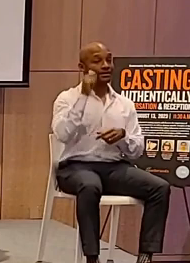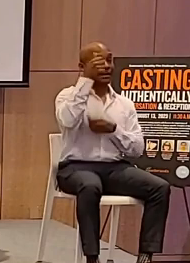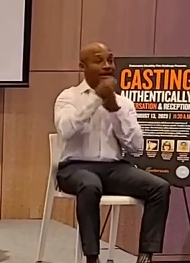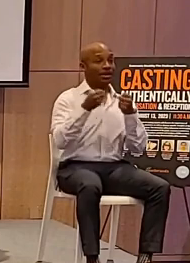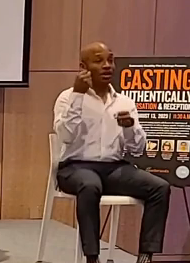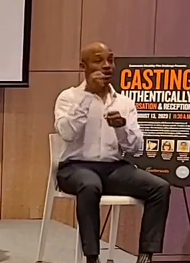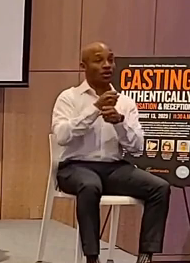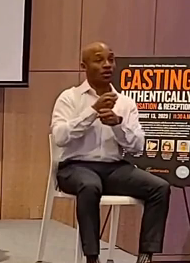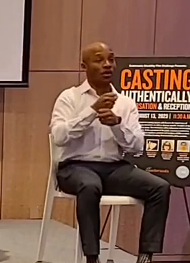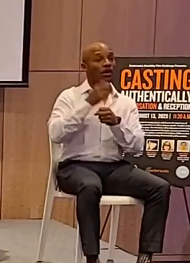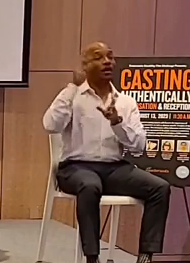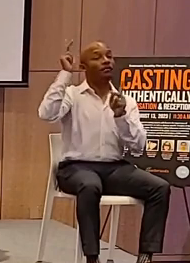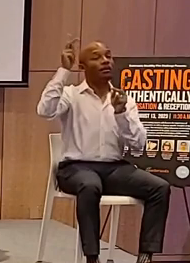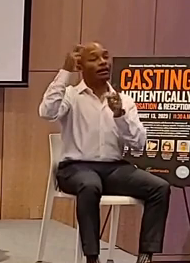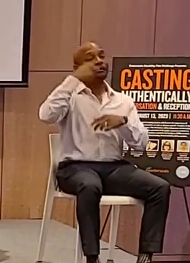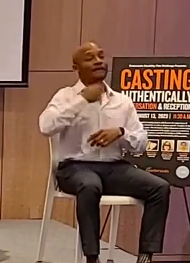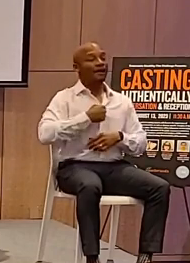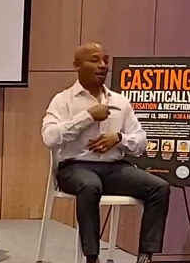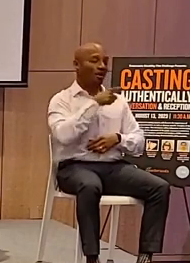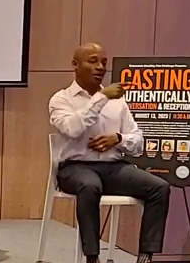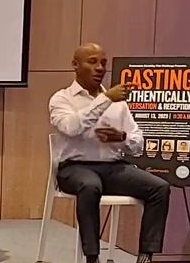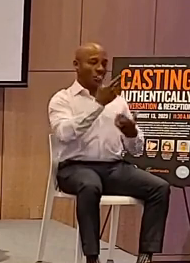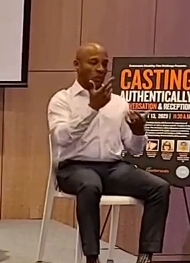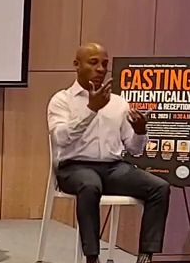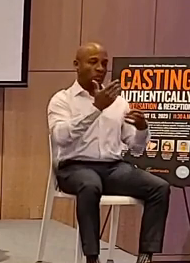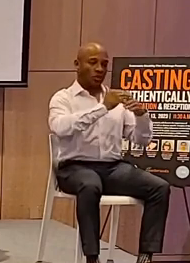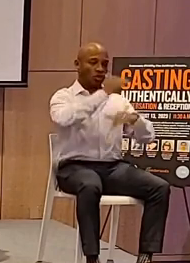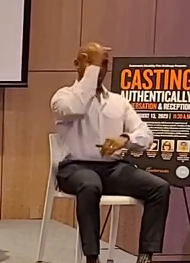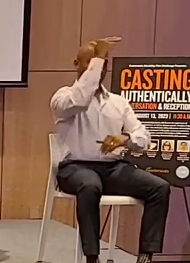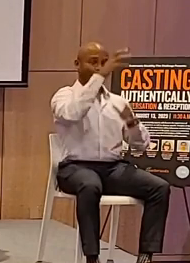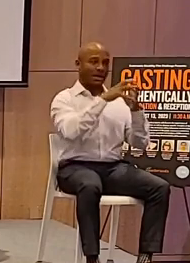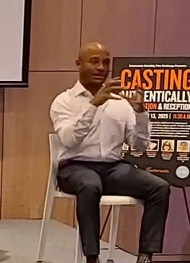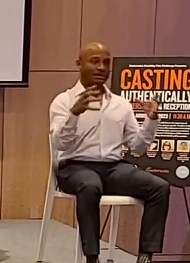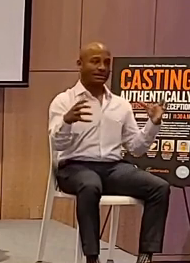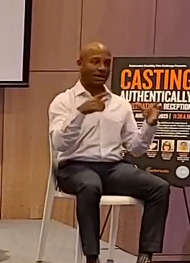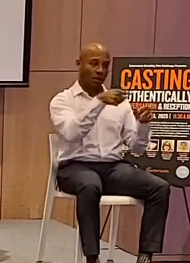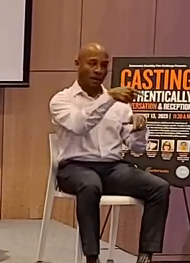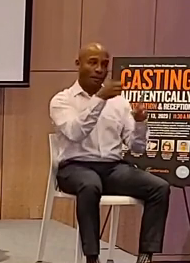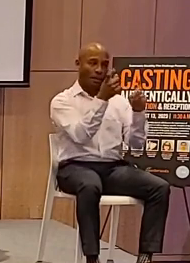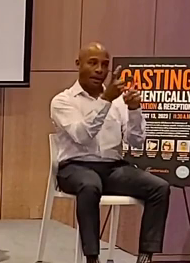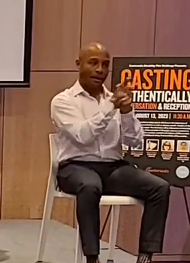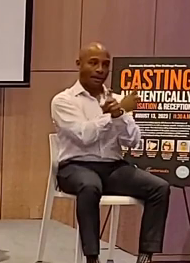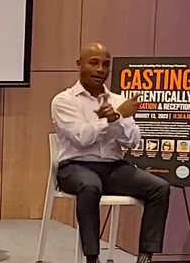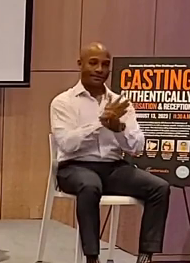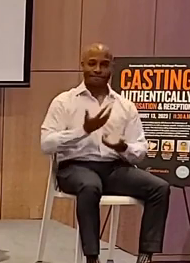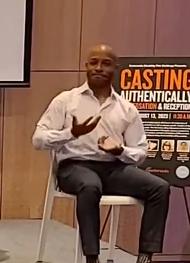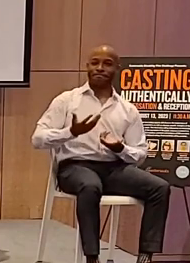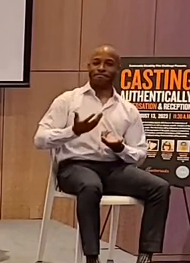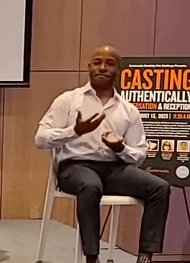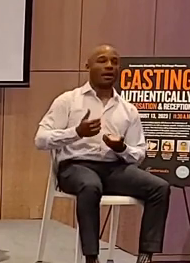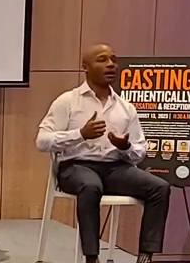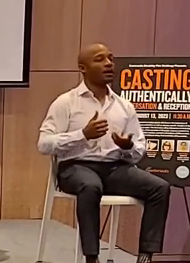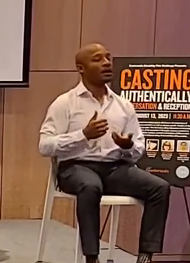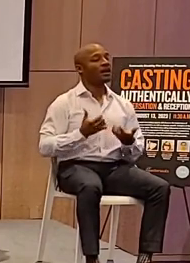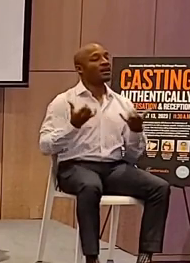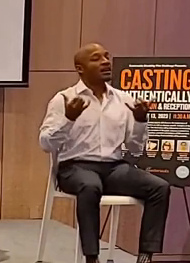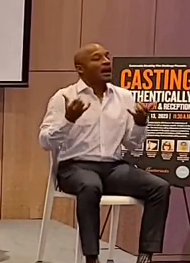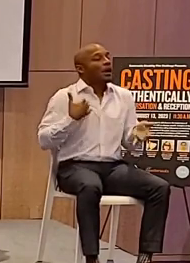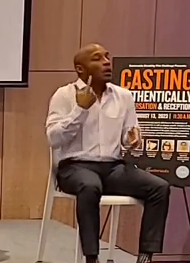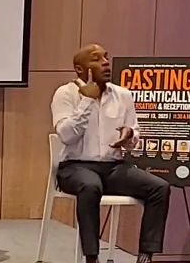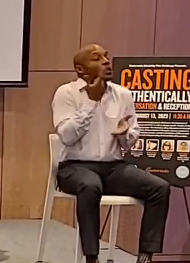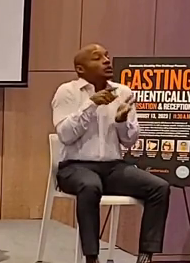too much, you're a lot. And I feel like now we're just starting to scratch the surface on